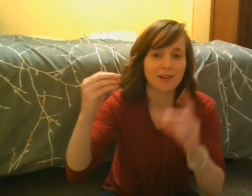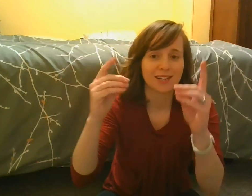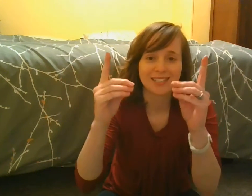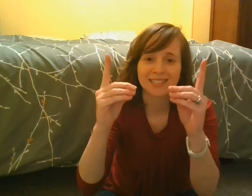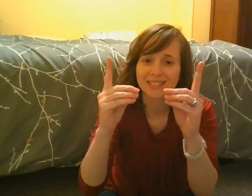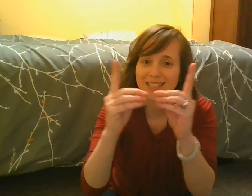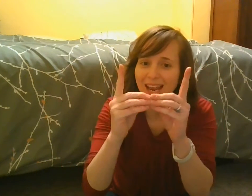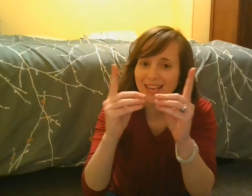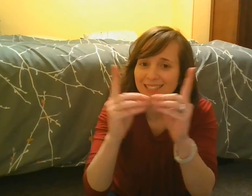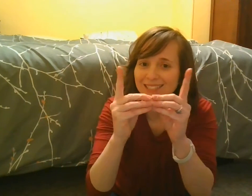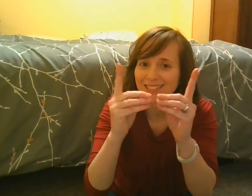a date.